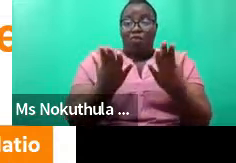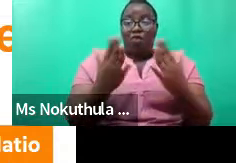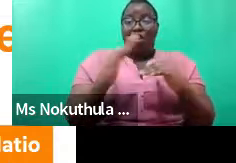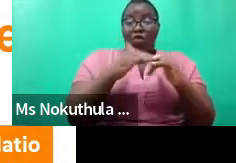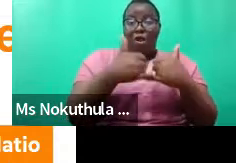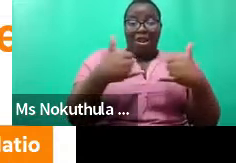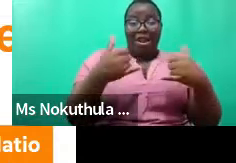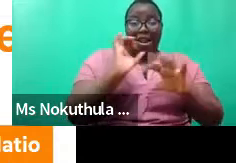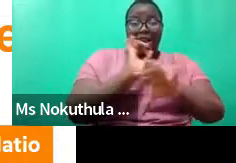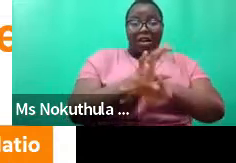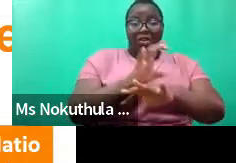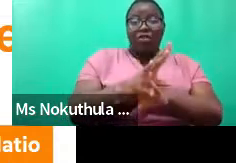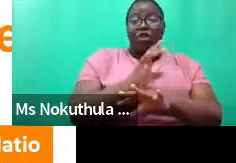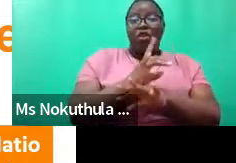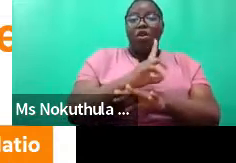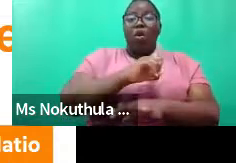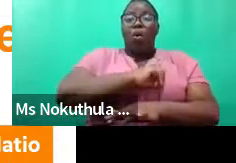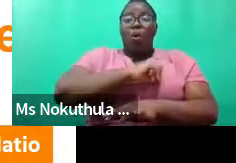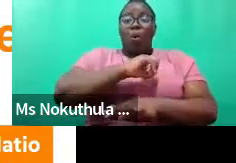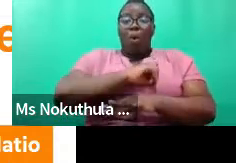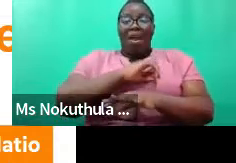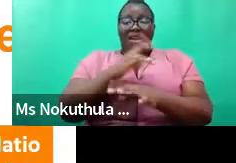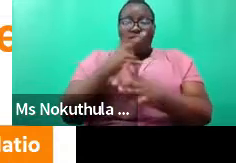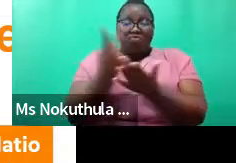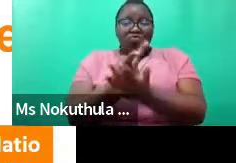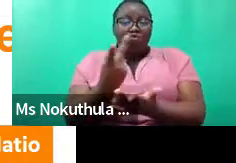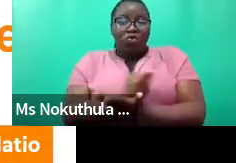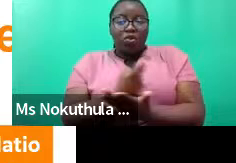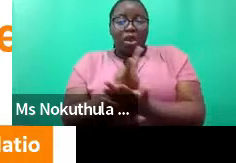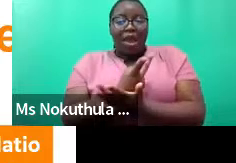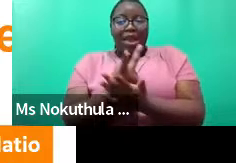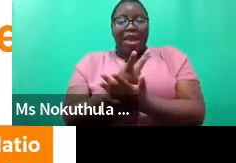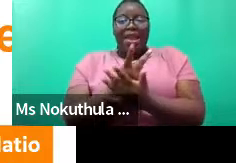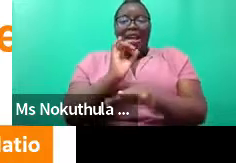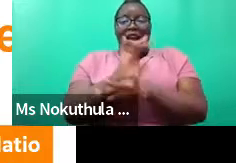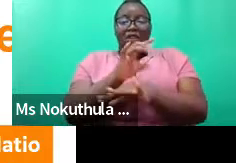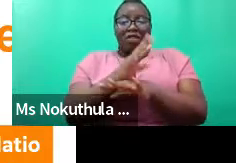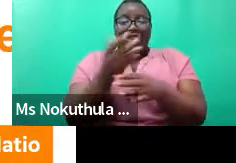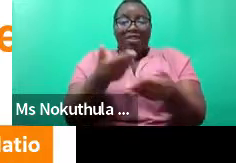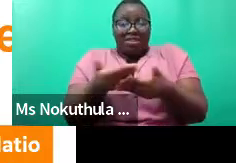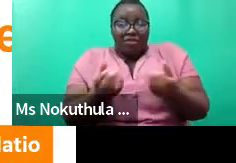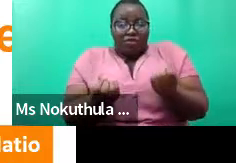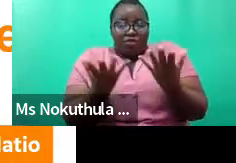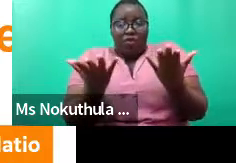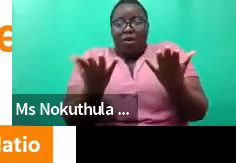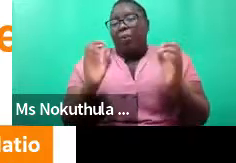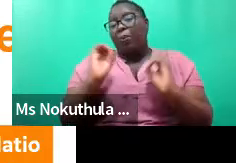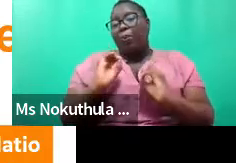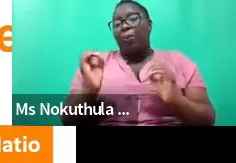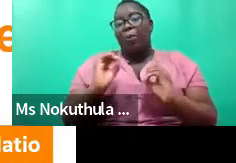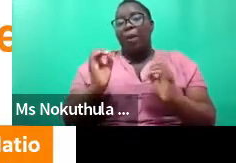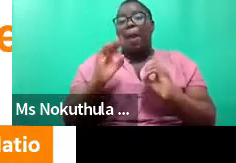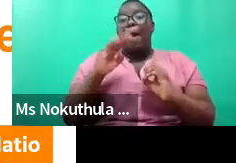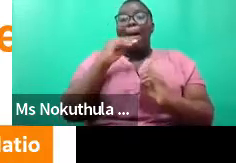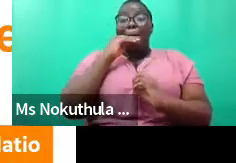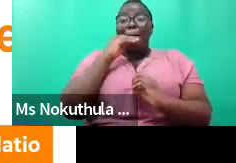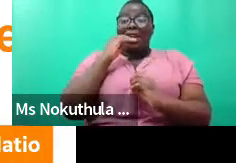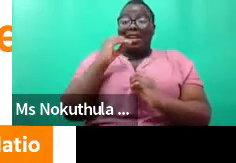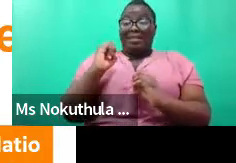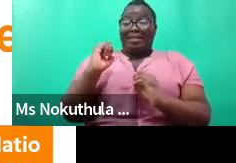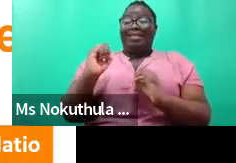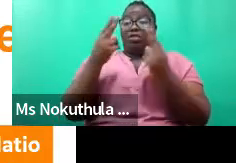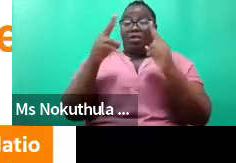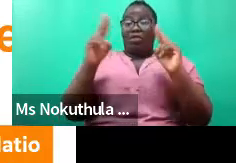familiar with the counseling services that are provided within the universities. So they share that universities should advertise their problem that